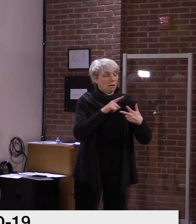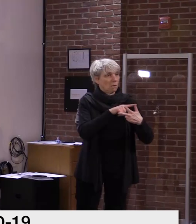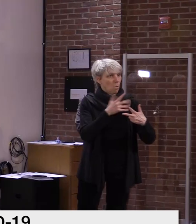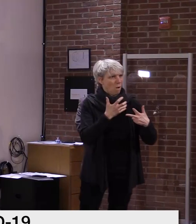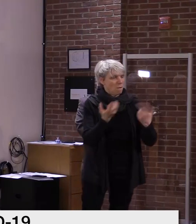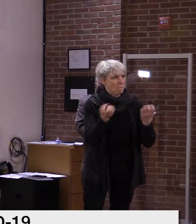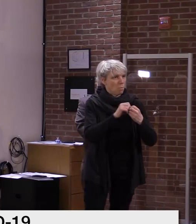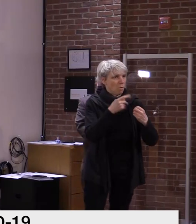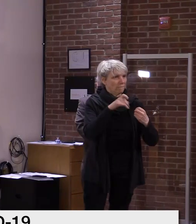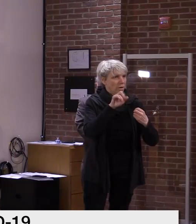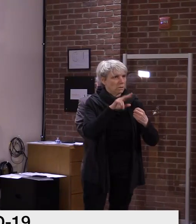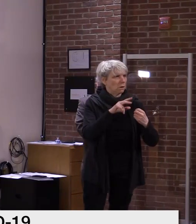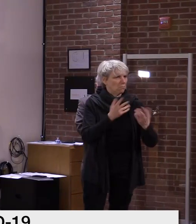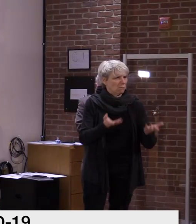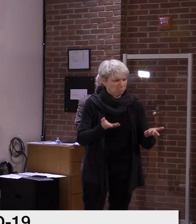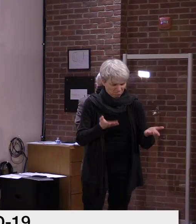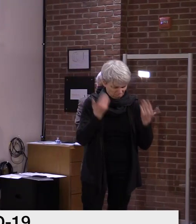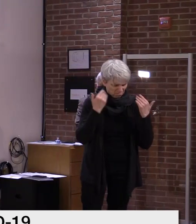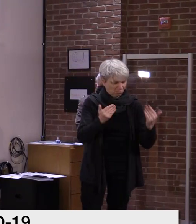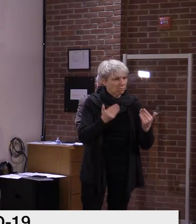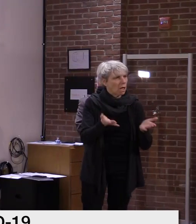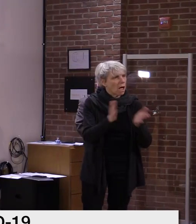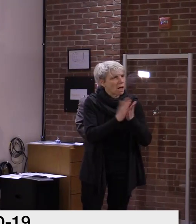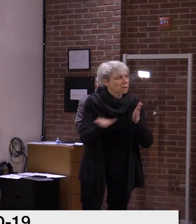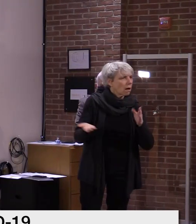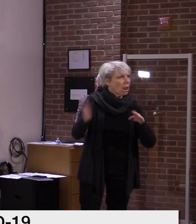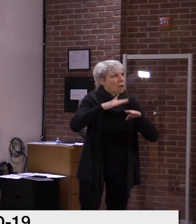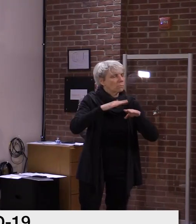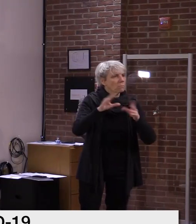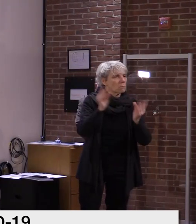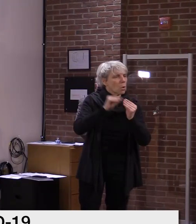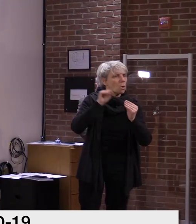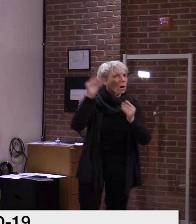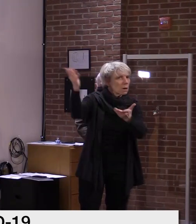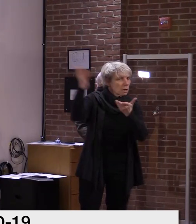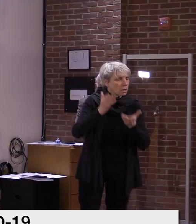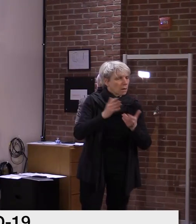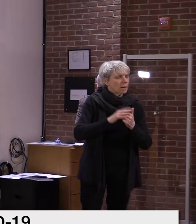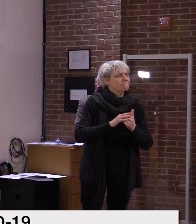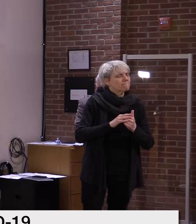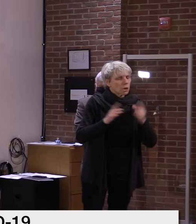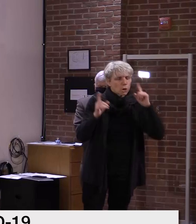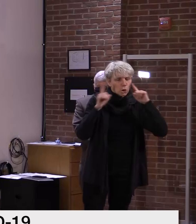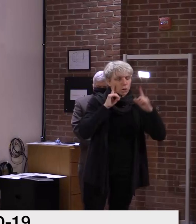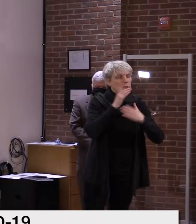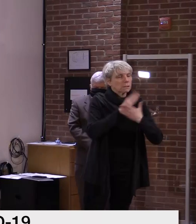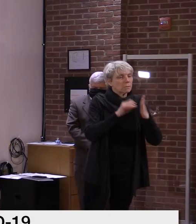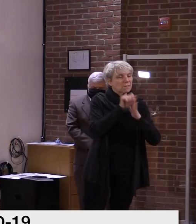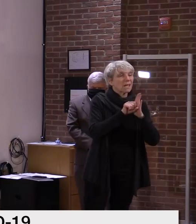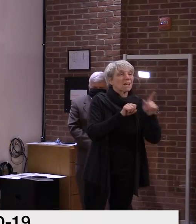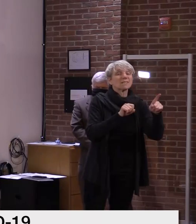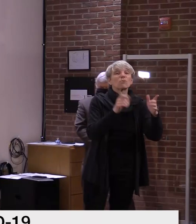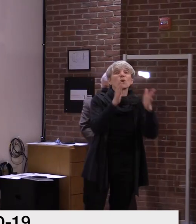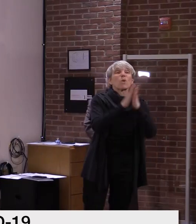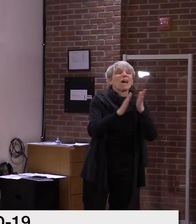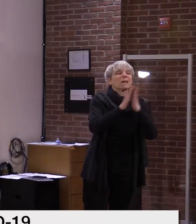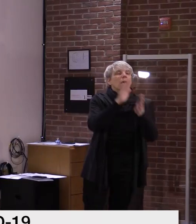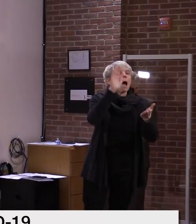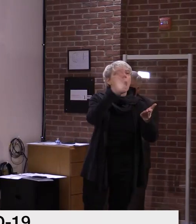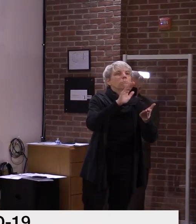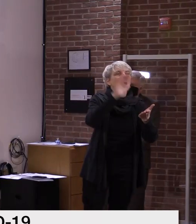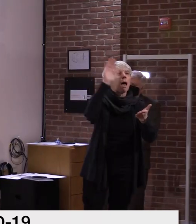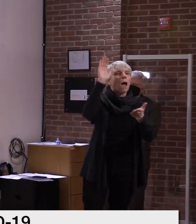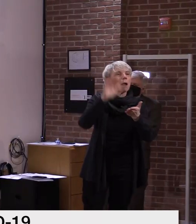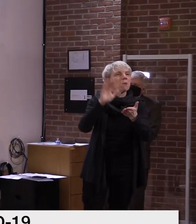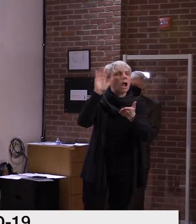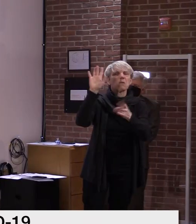I've seen there's some national reports in the last couple of days of some states that have decreased the amount that they're requesting from the federal